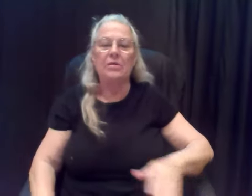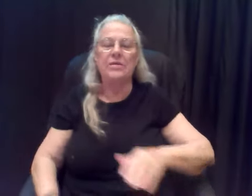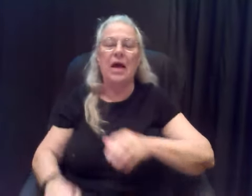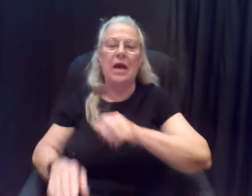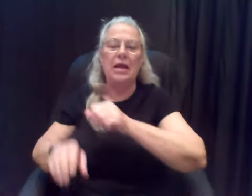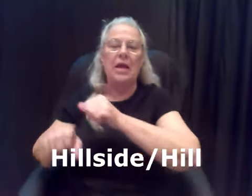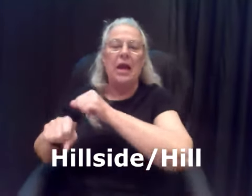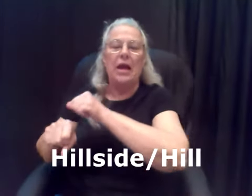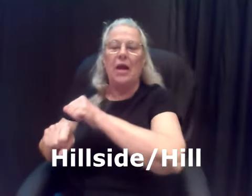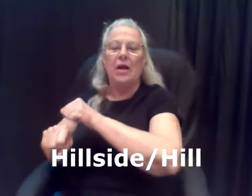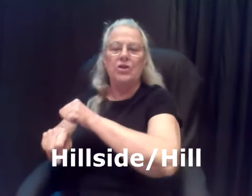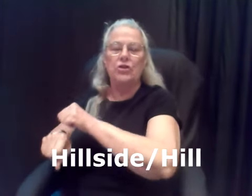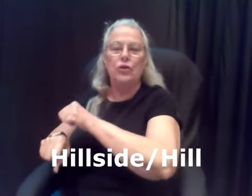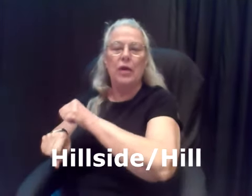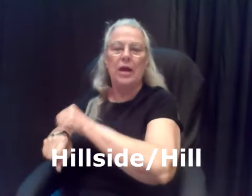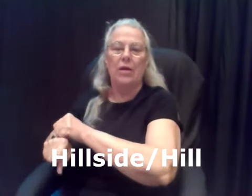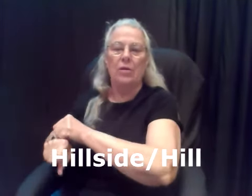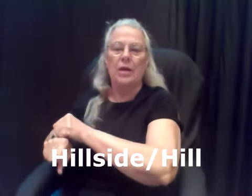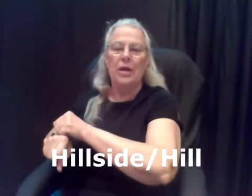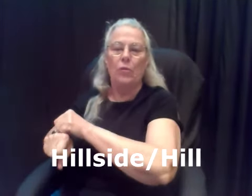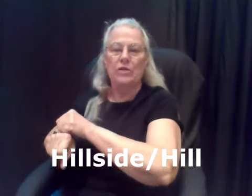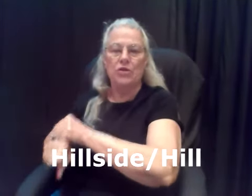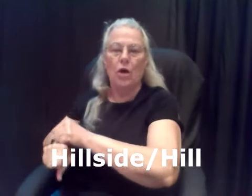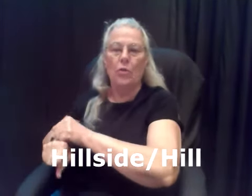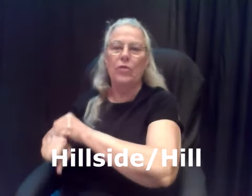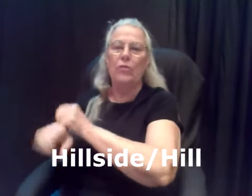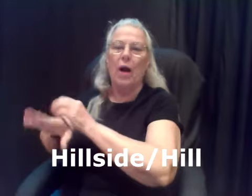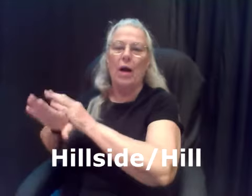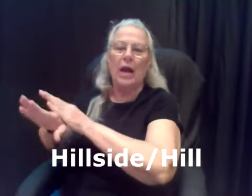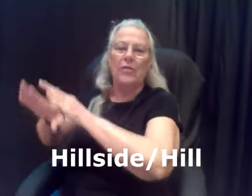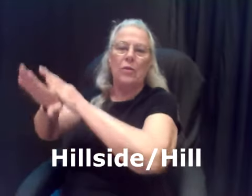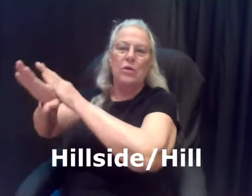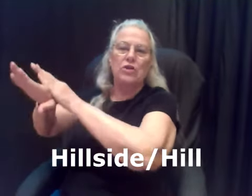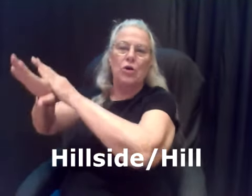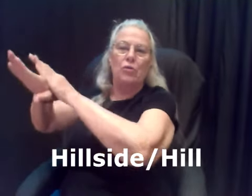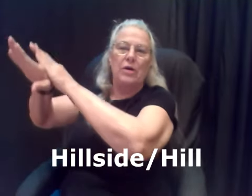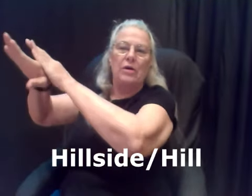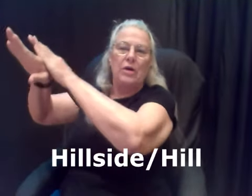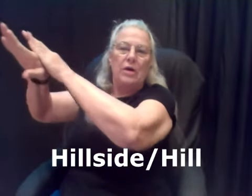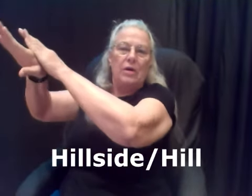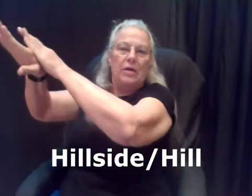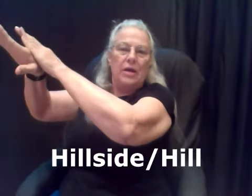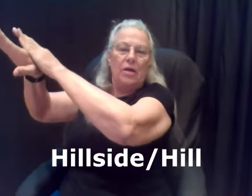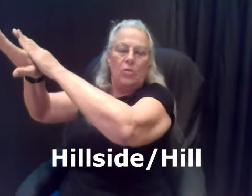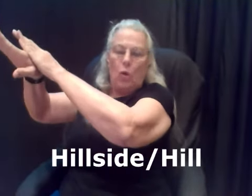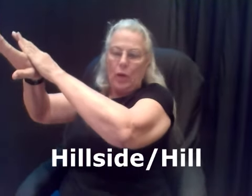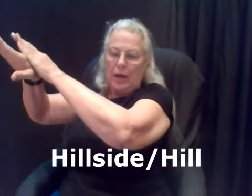Hillside, and I just do hill. We start with the rock and then we show the hill going up.